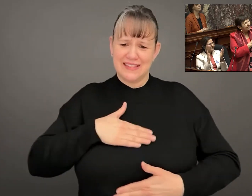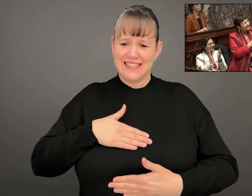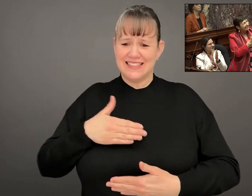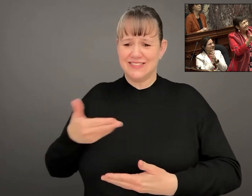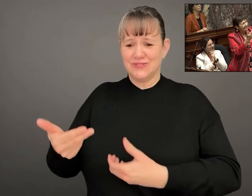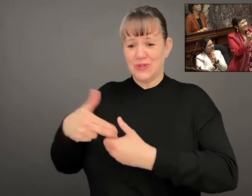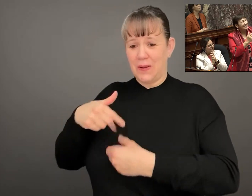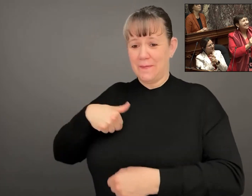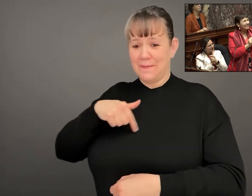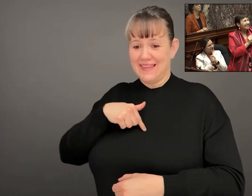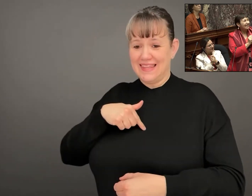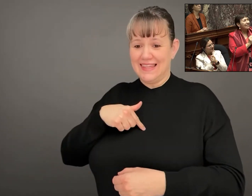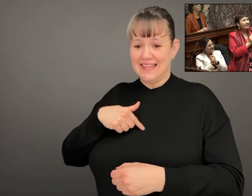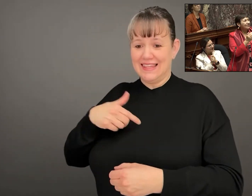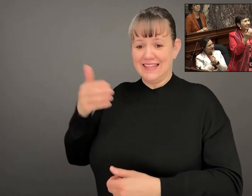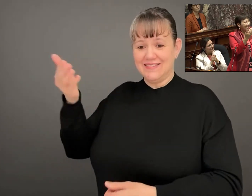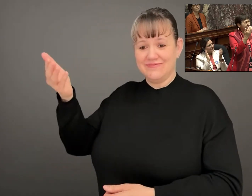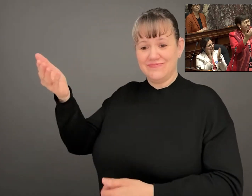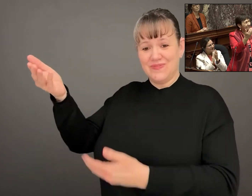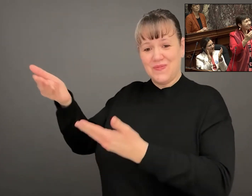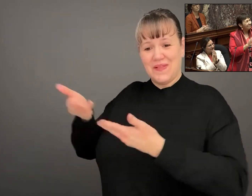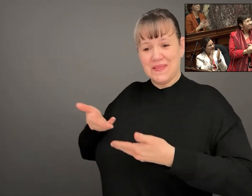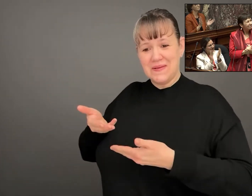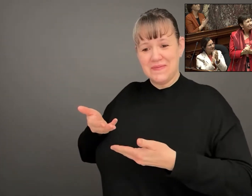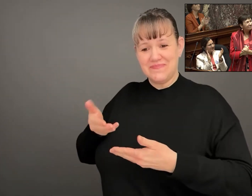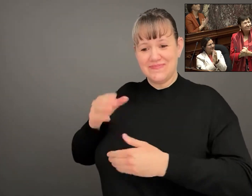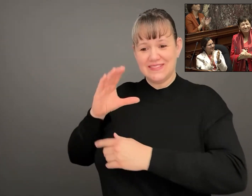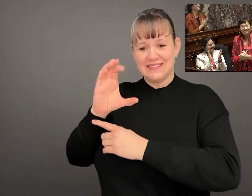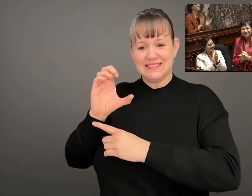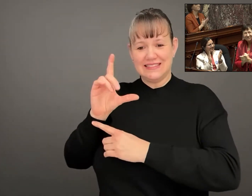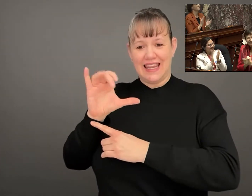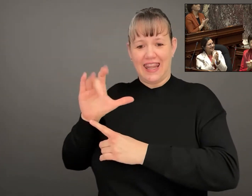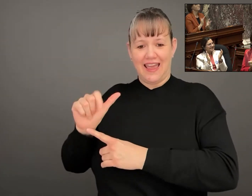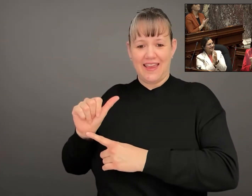welcoming Cecilia. Thank you, thank you.